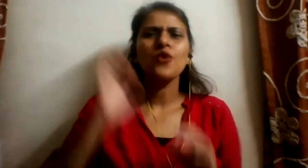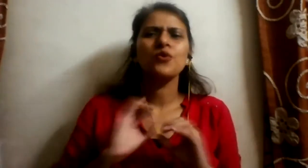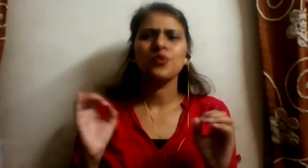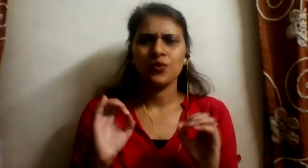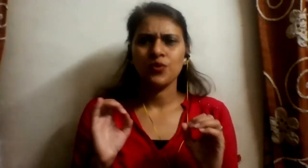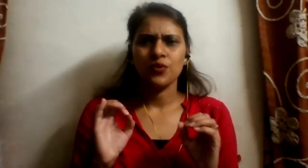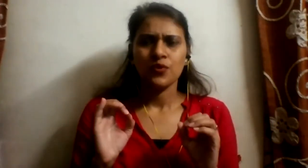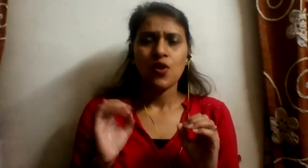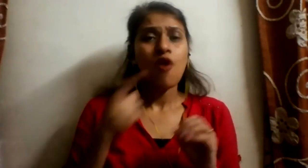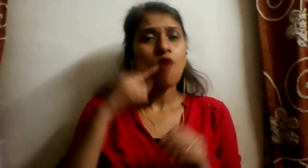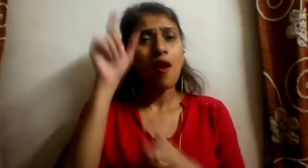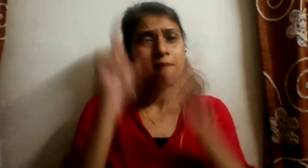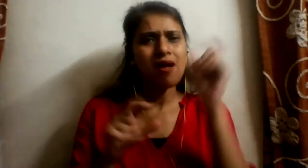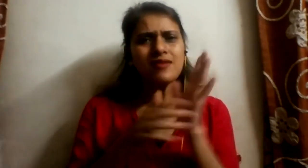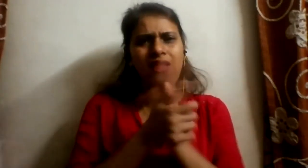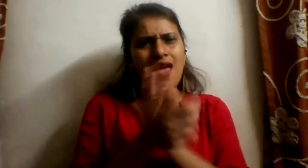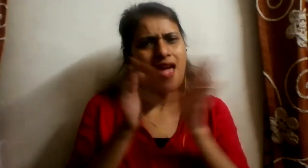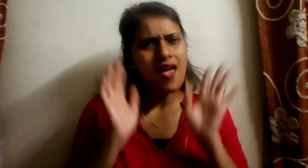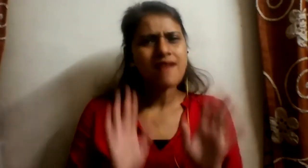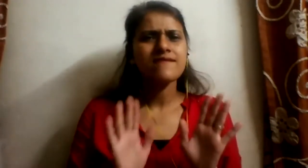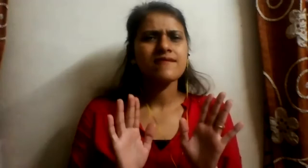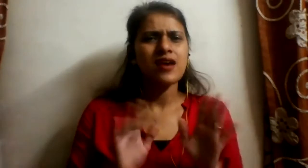with disabilities. See, this is an era of technology.